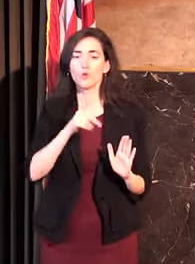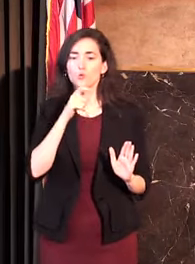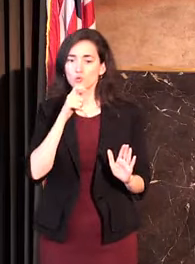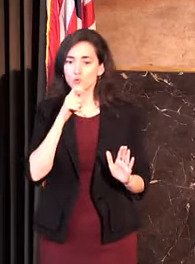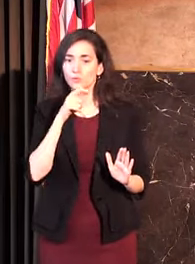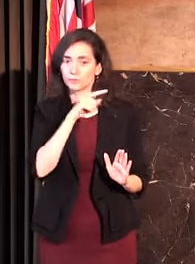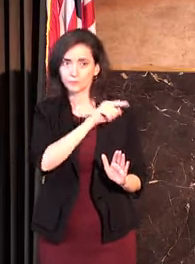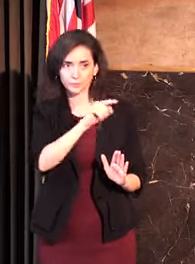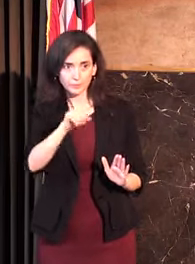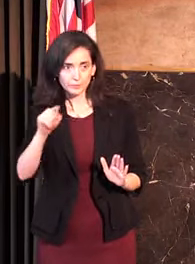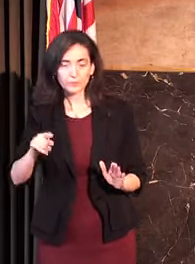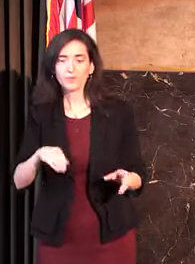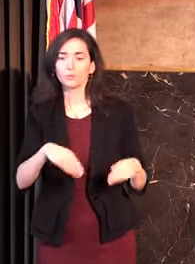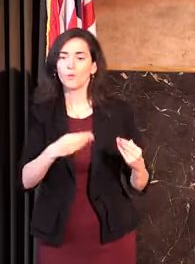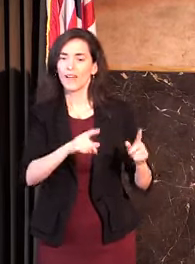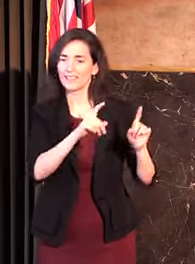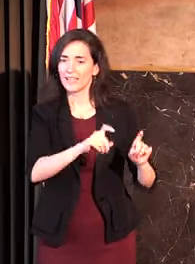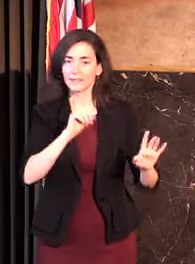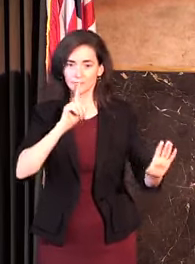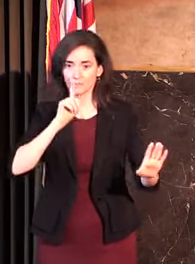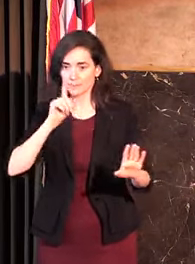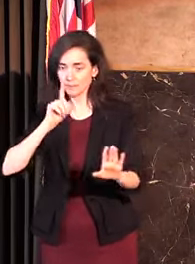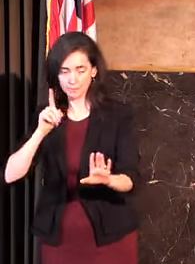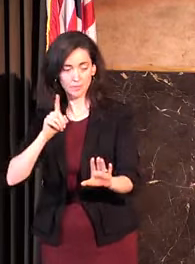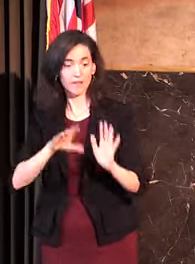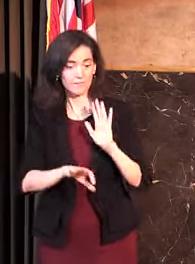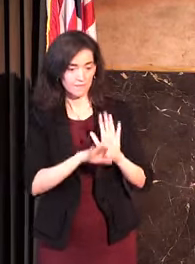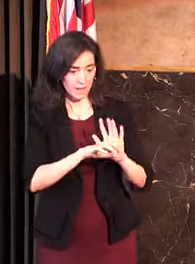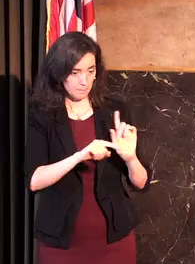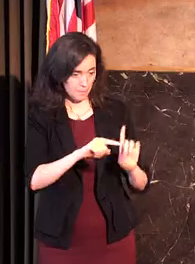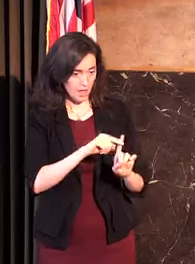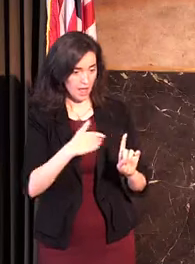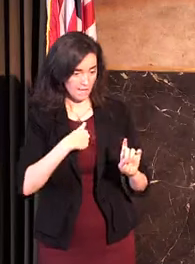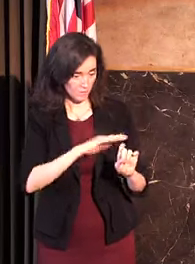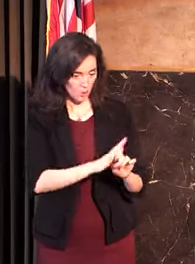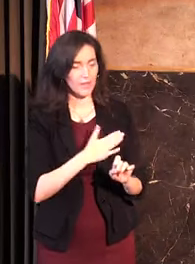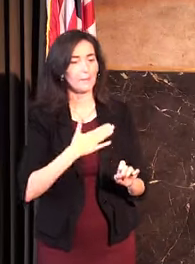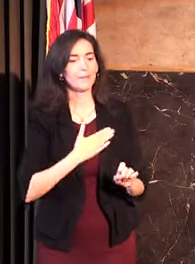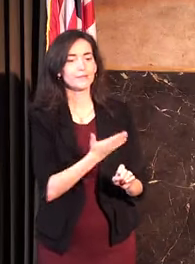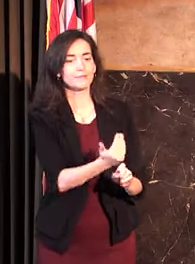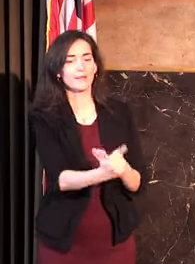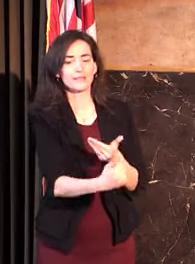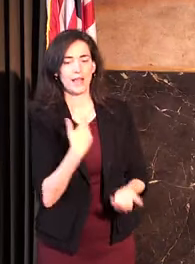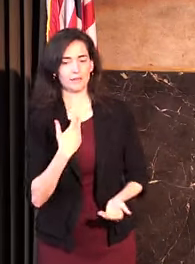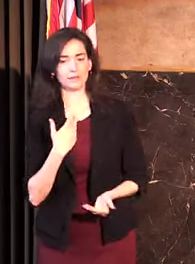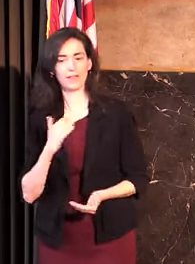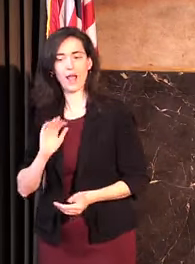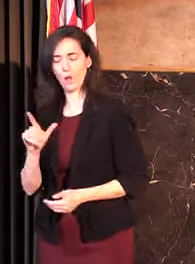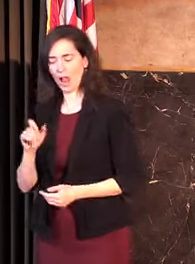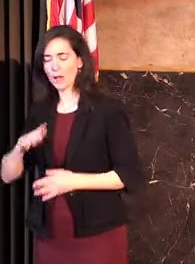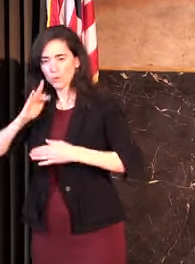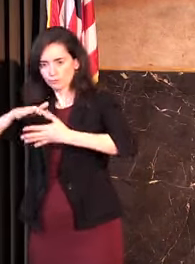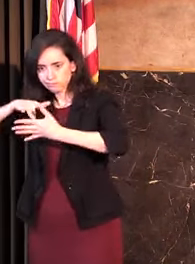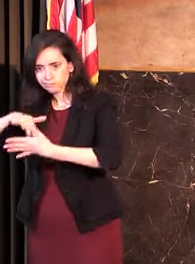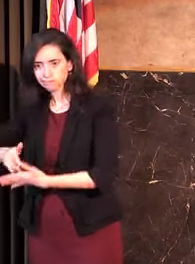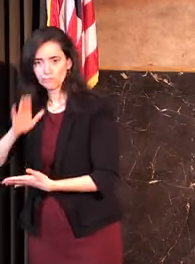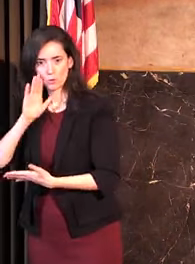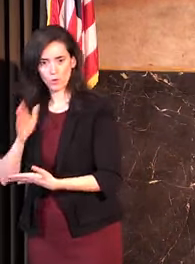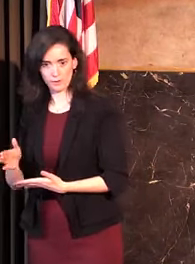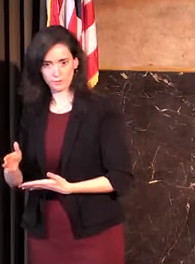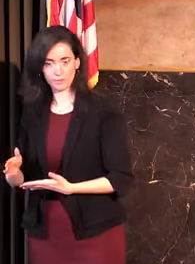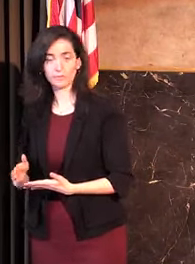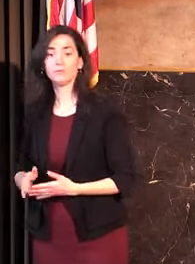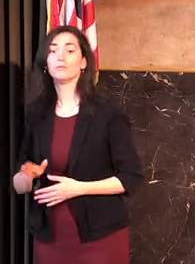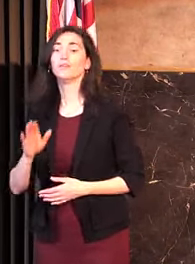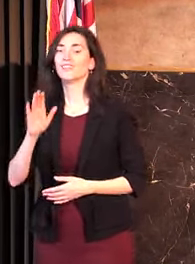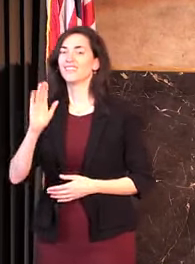their positive PCR tests to us and our lab so that we can sequence those. There is an added benefit of this